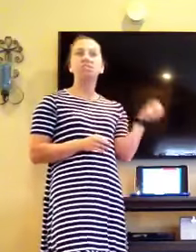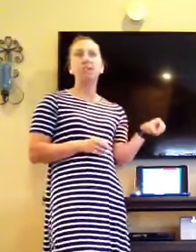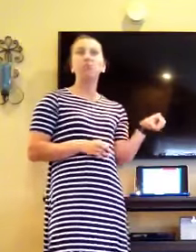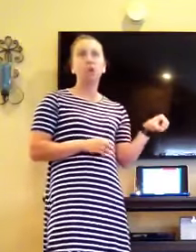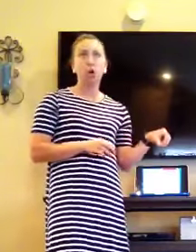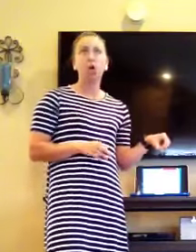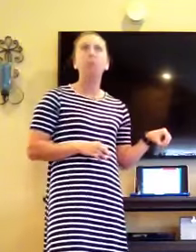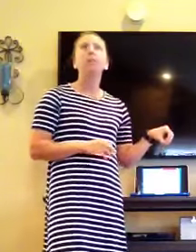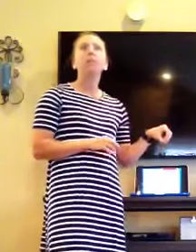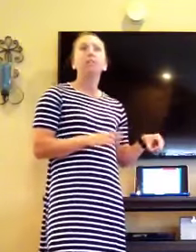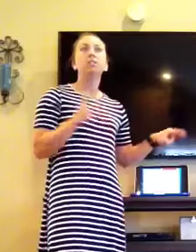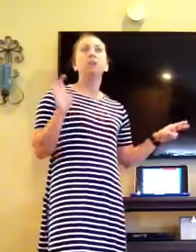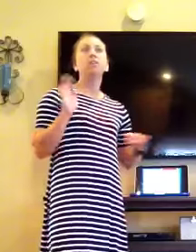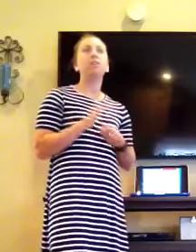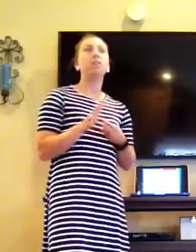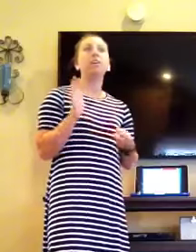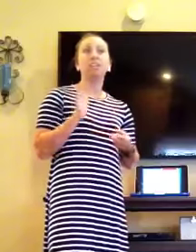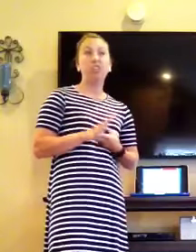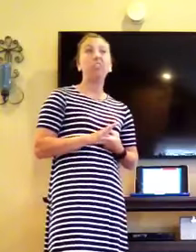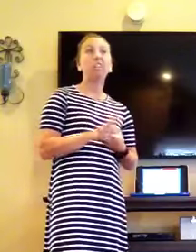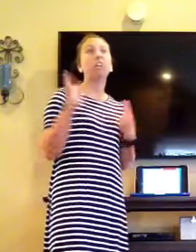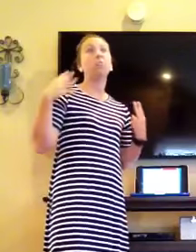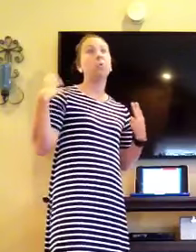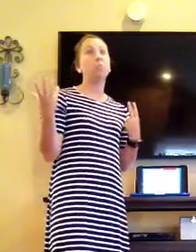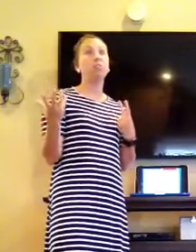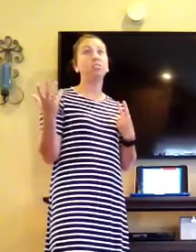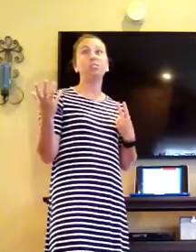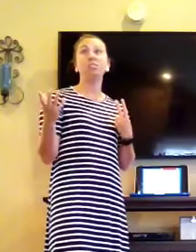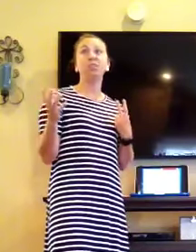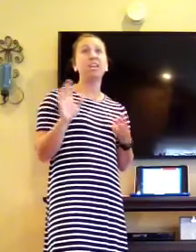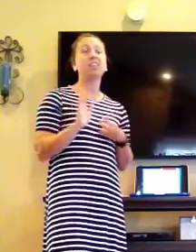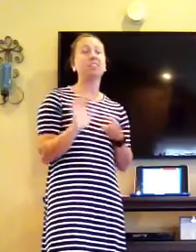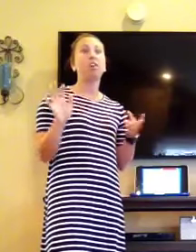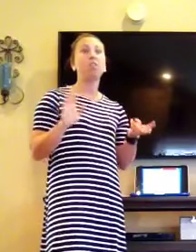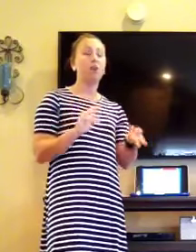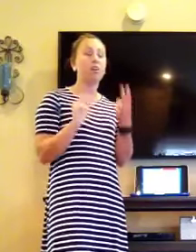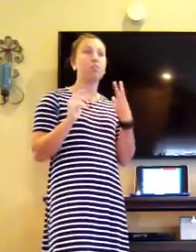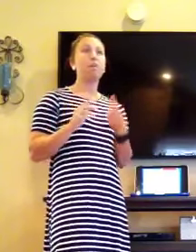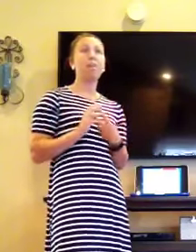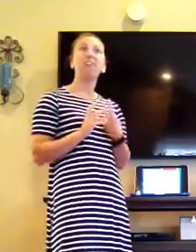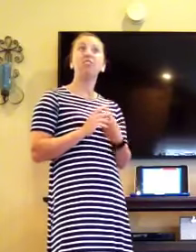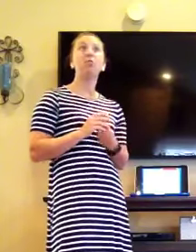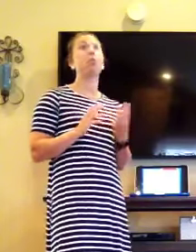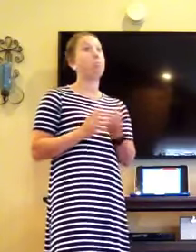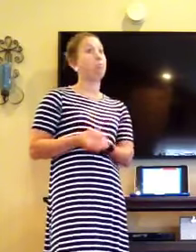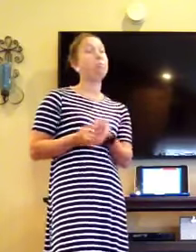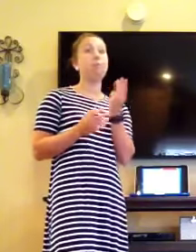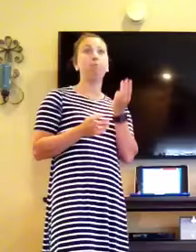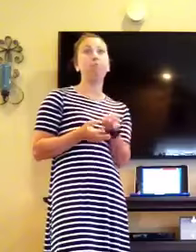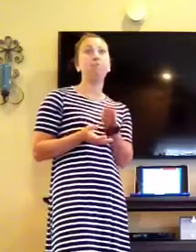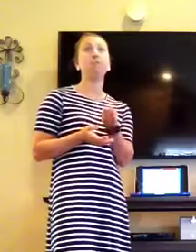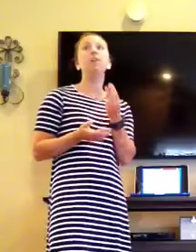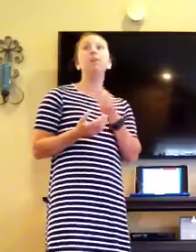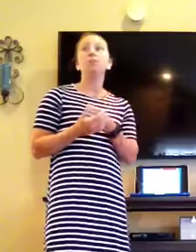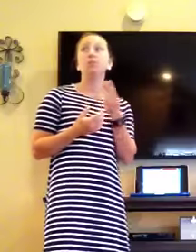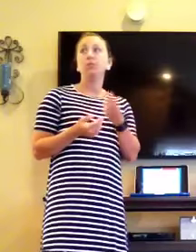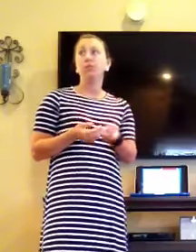same job. So if you, like a chair stacker, one person doing that, that's a lot of work. So maybe have 2 or 3 people even doing the